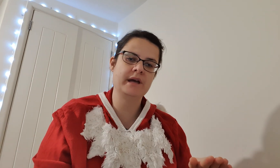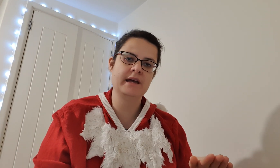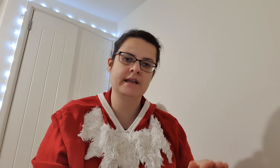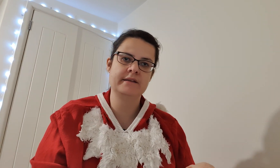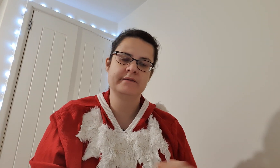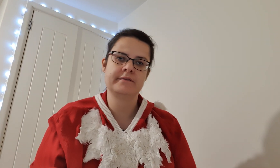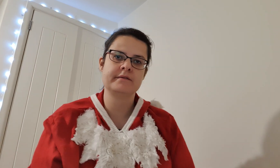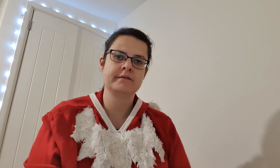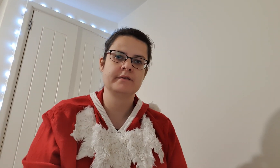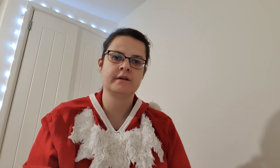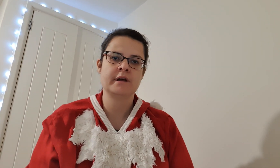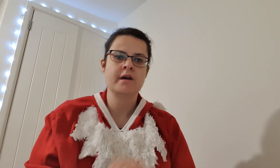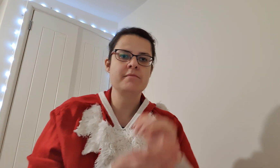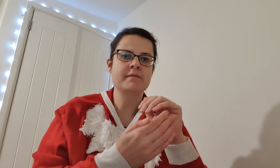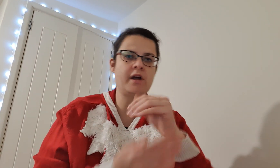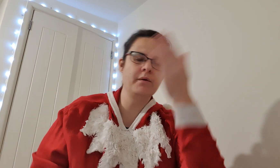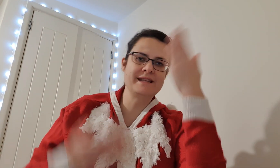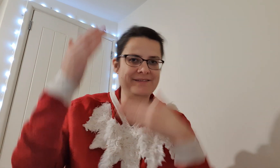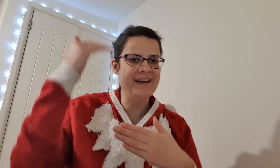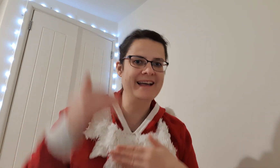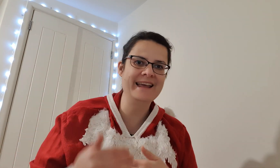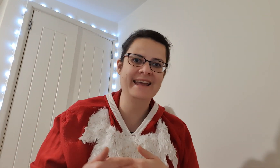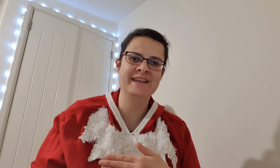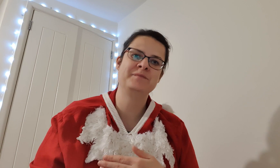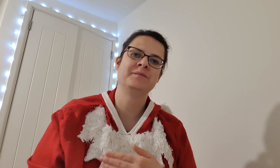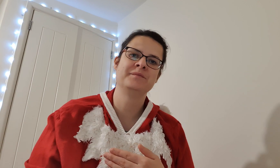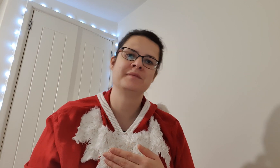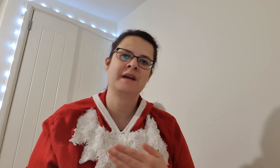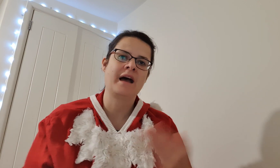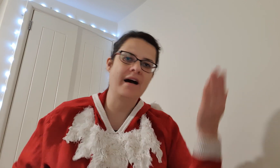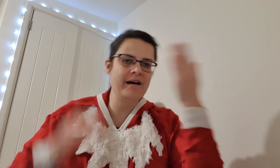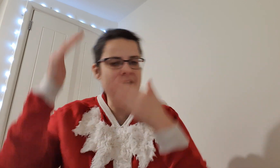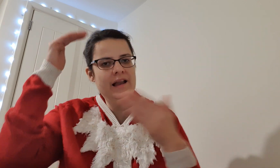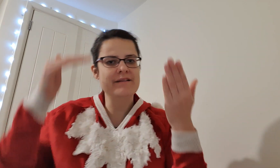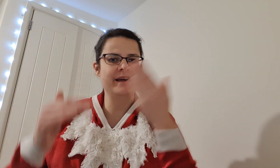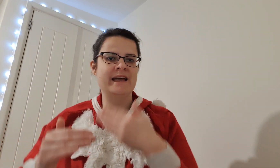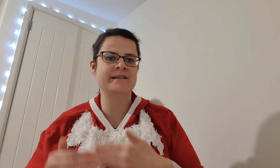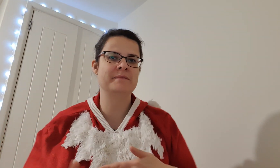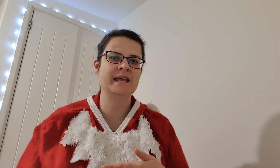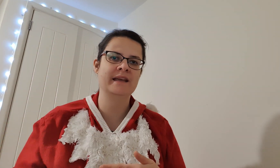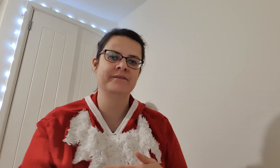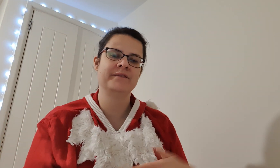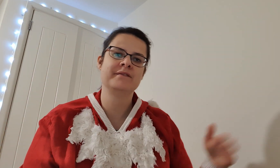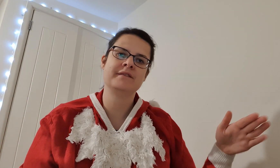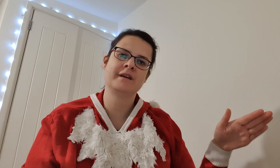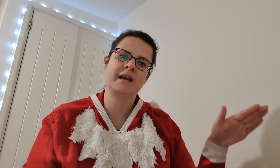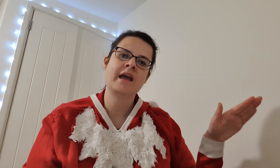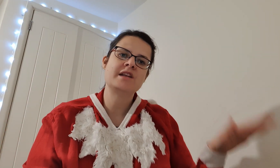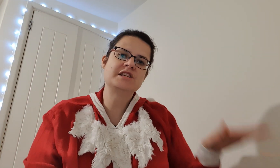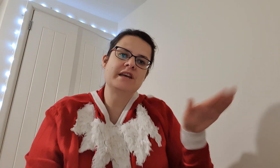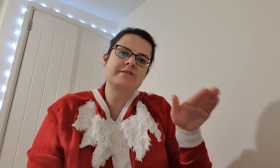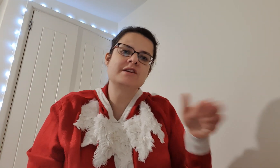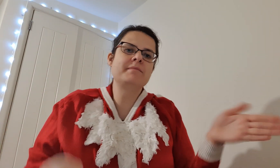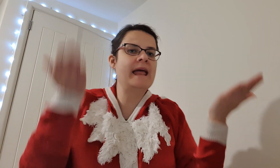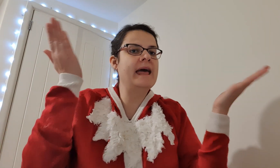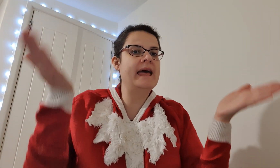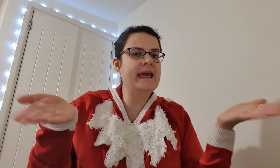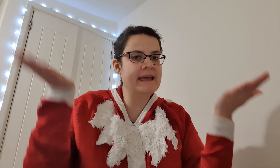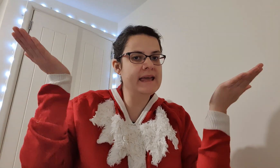everyone. Snow is falling all around me. Children